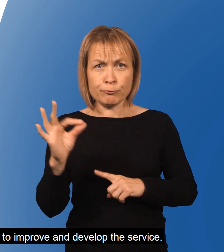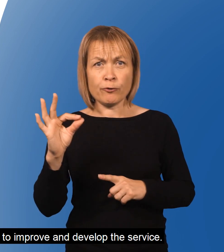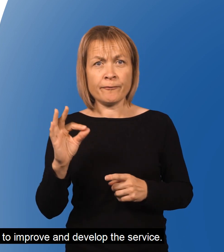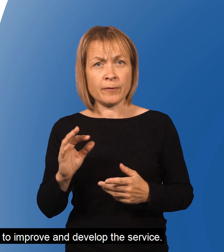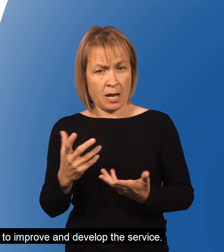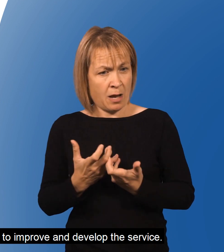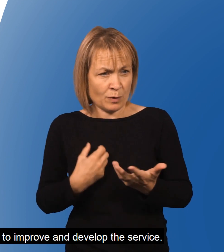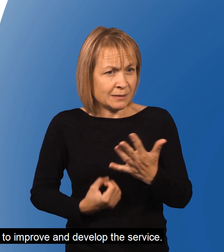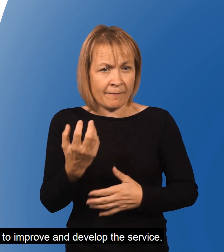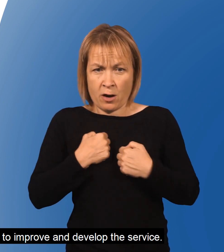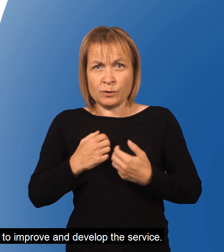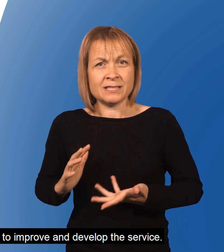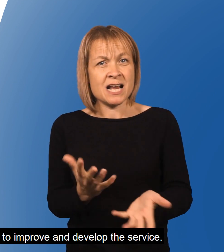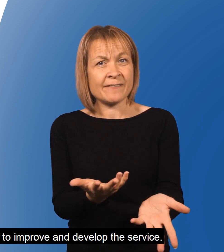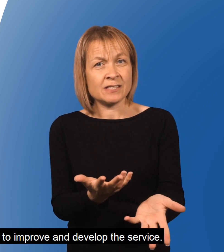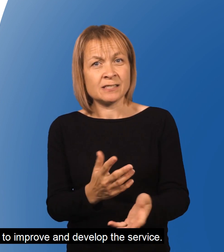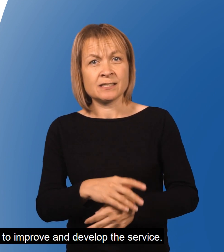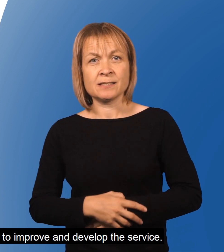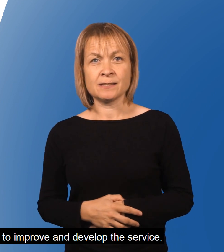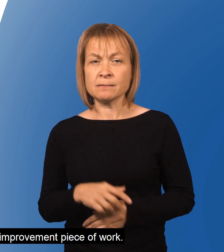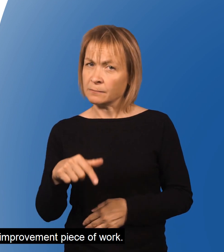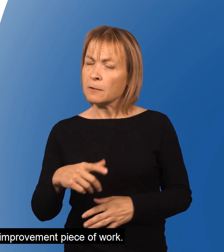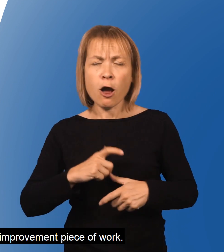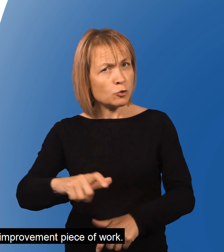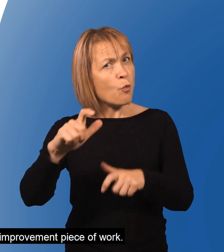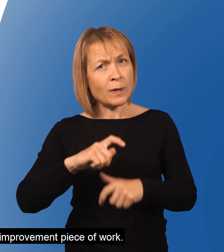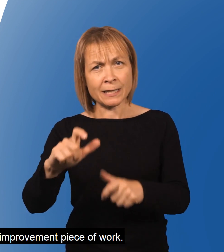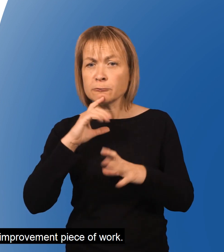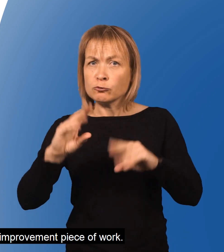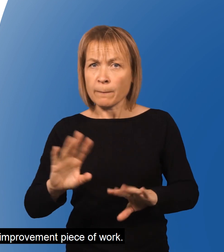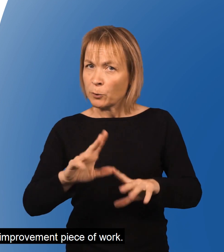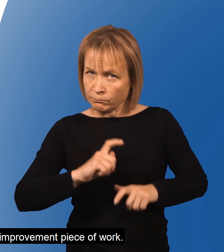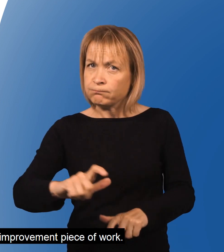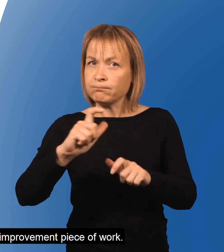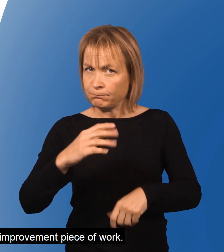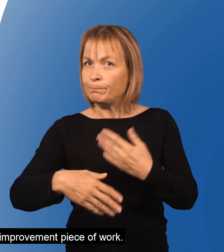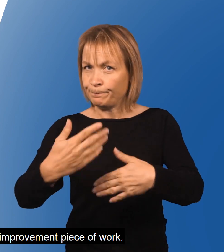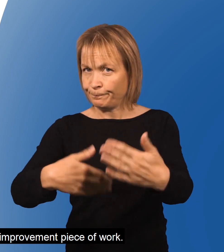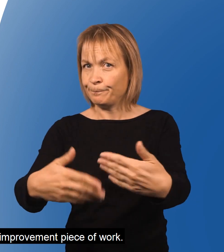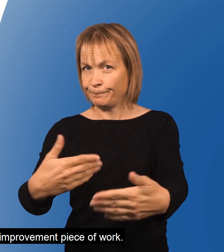and develop the service. This is a continuous improvement piece of work.